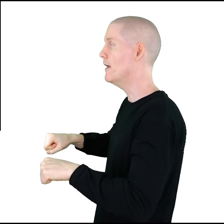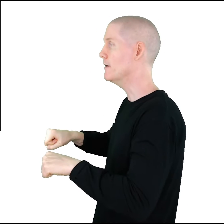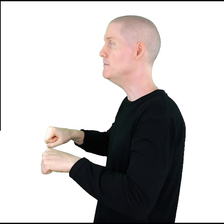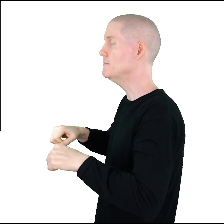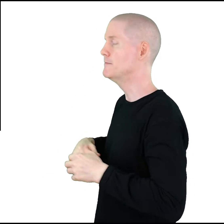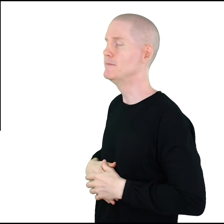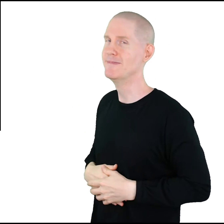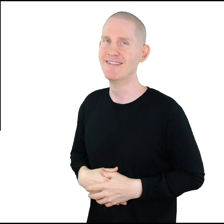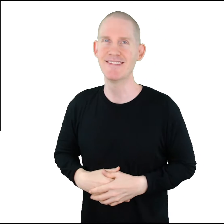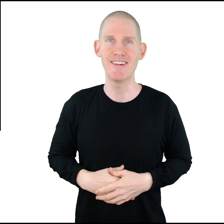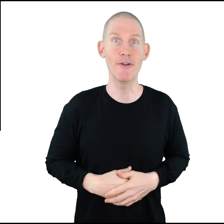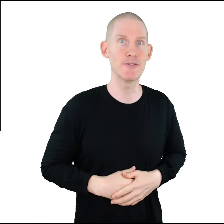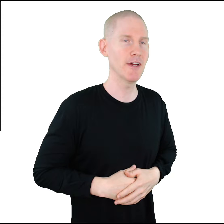Can. Other side.